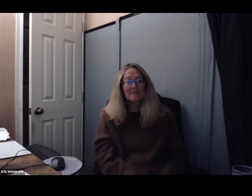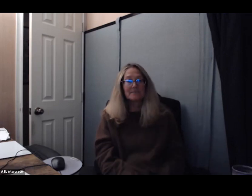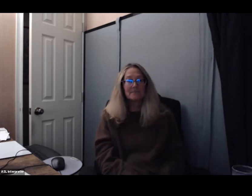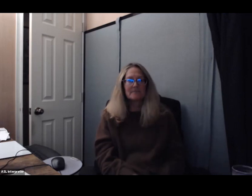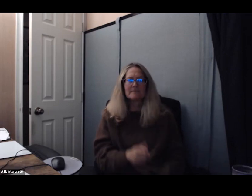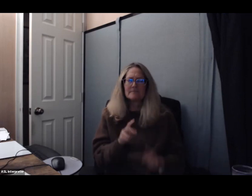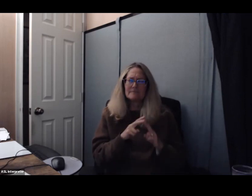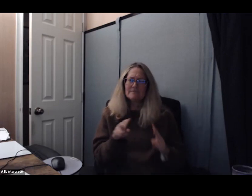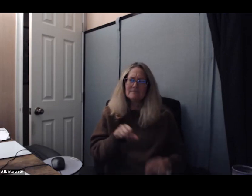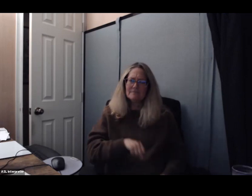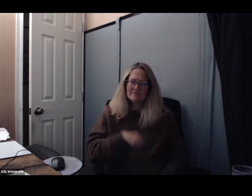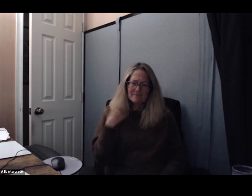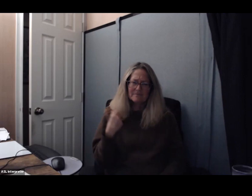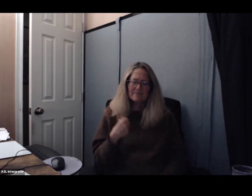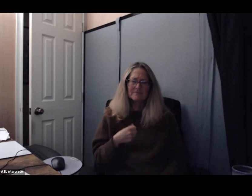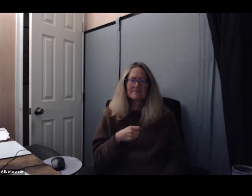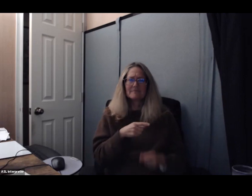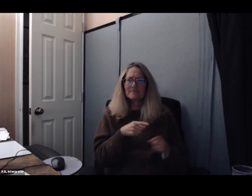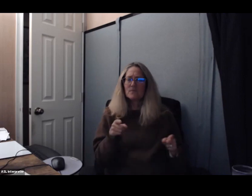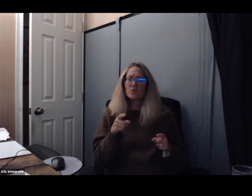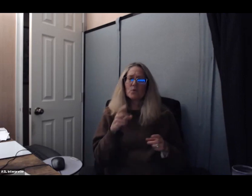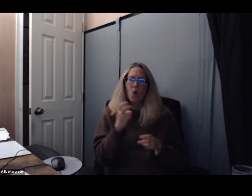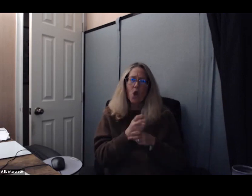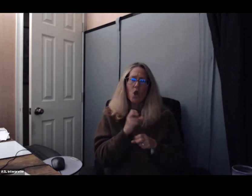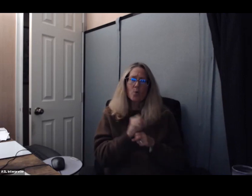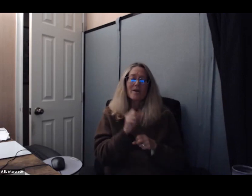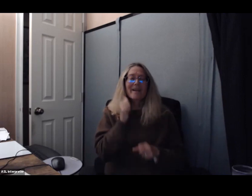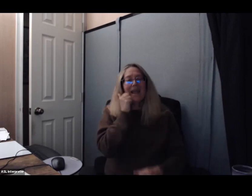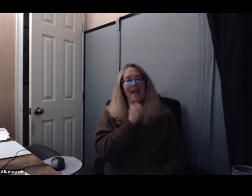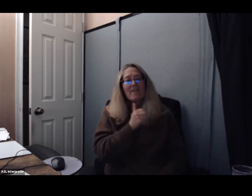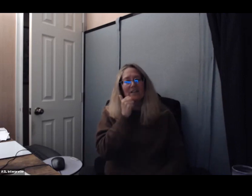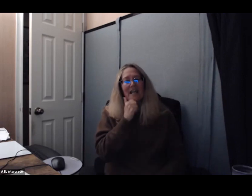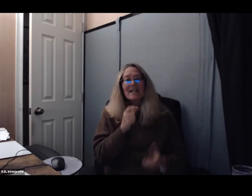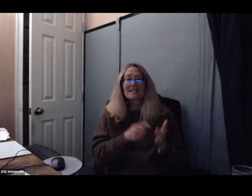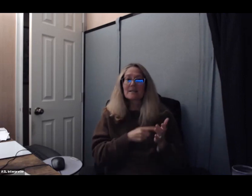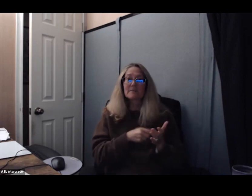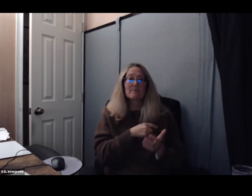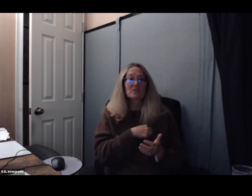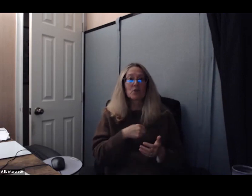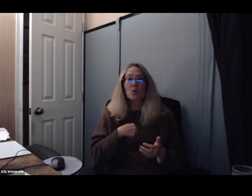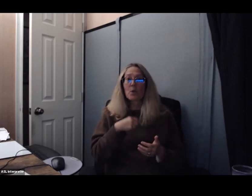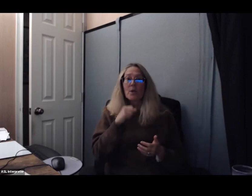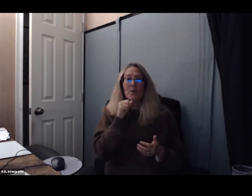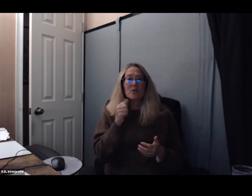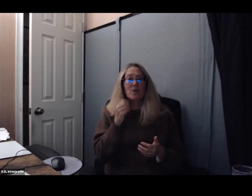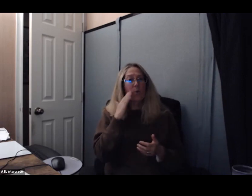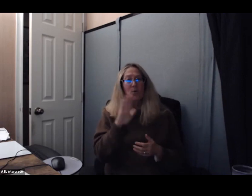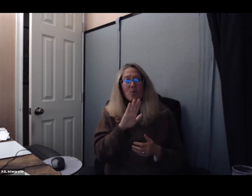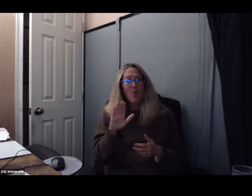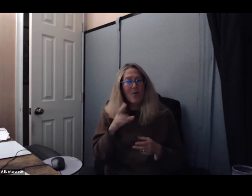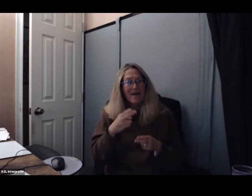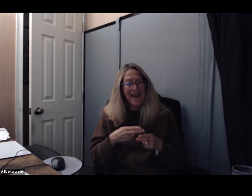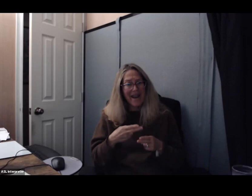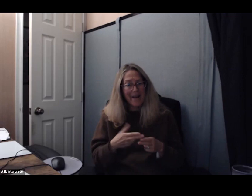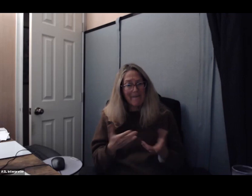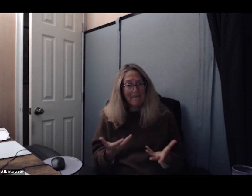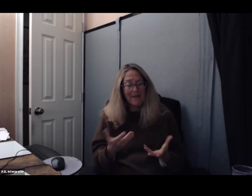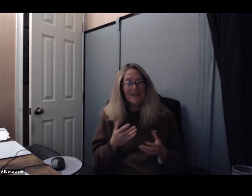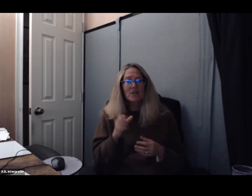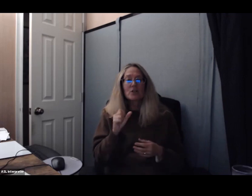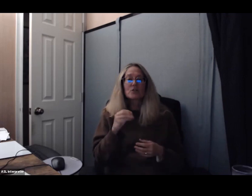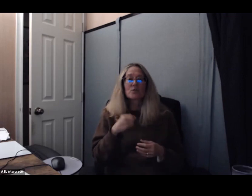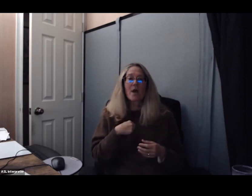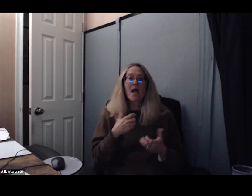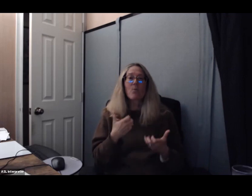We are so proud of you. You do very hard work every day, and sometimes we don't know your names, right? So what I would like